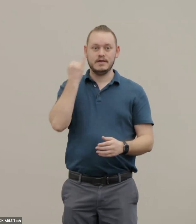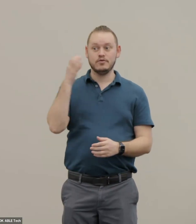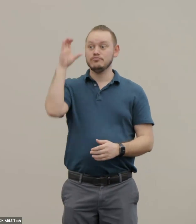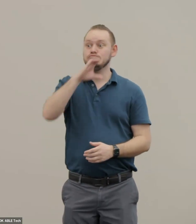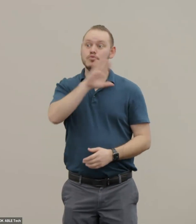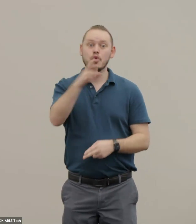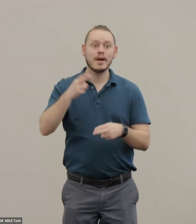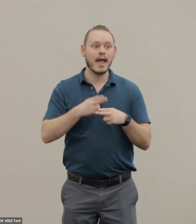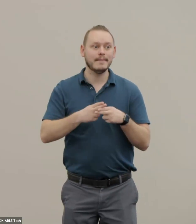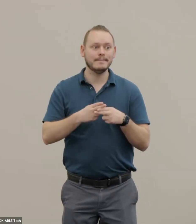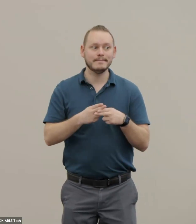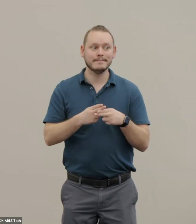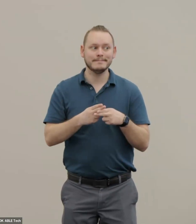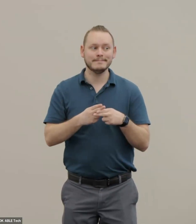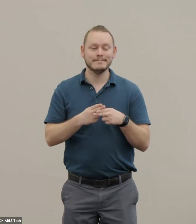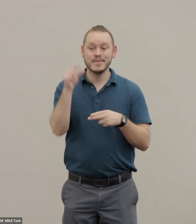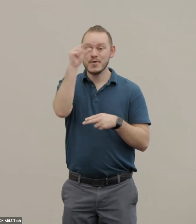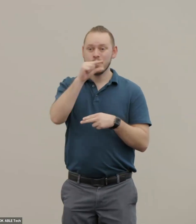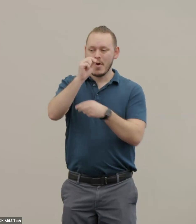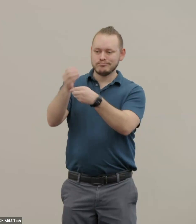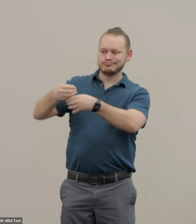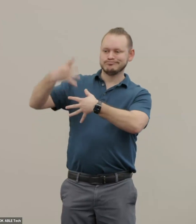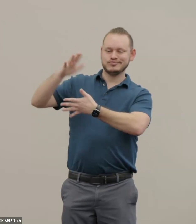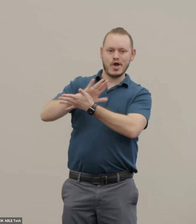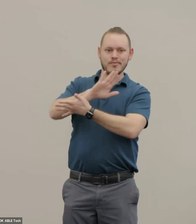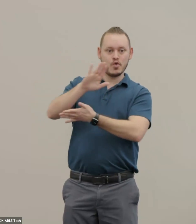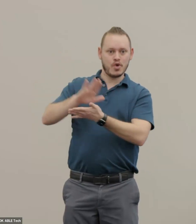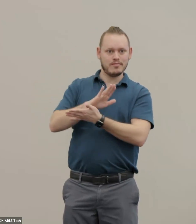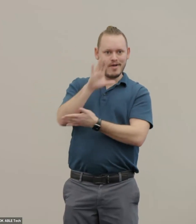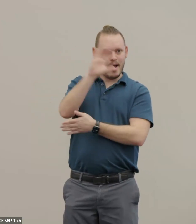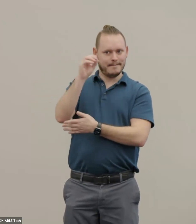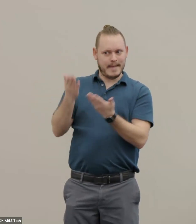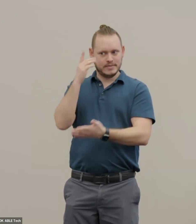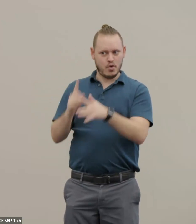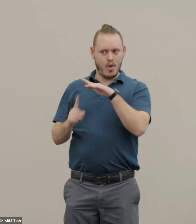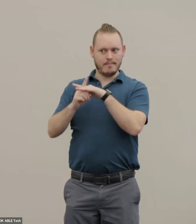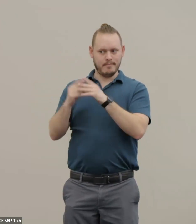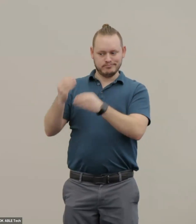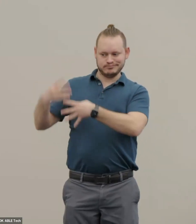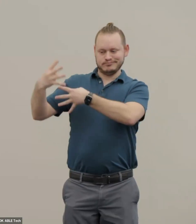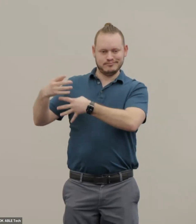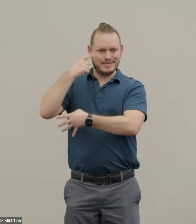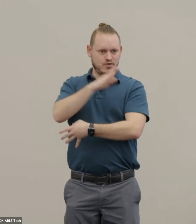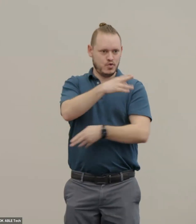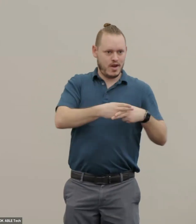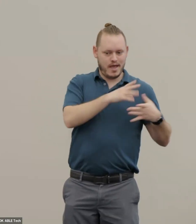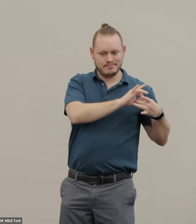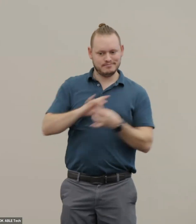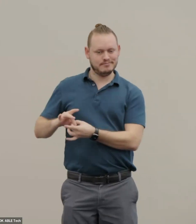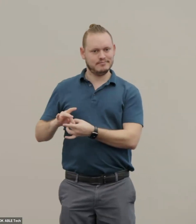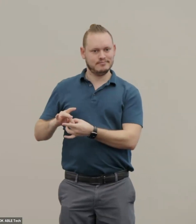name, a whole bunch of documents from your company might show up because your name is attached to them.